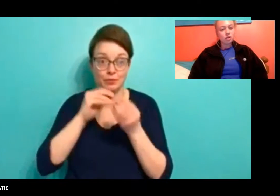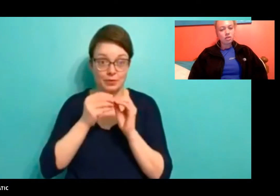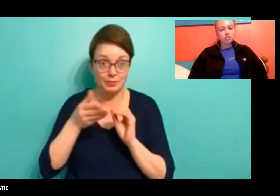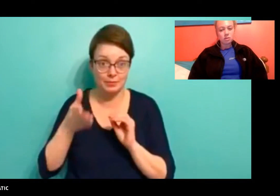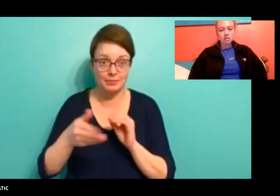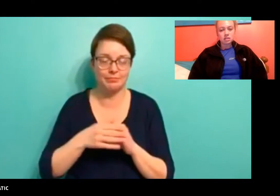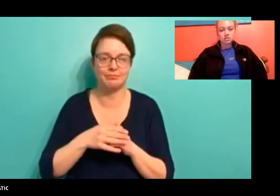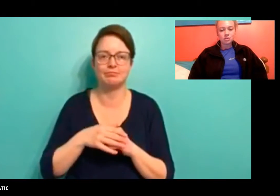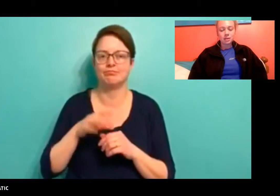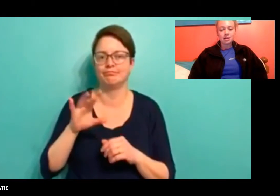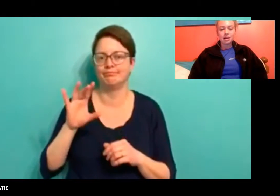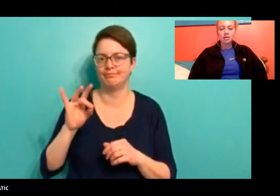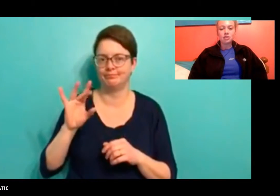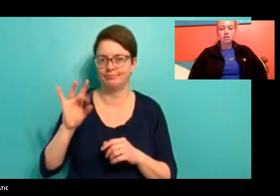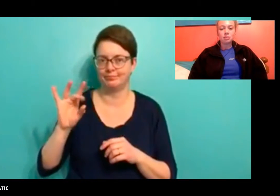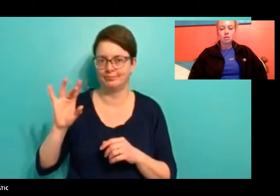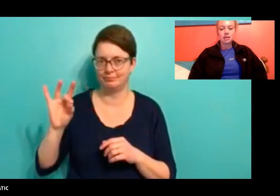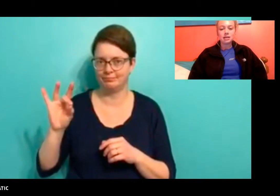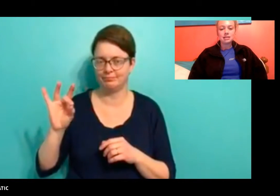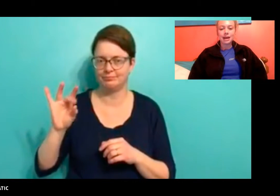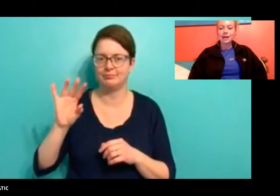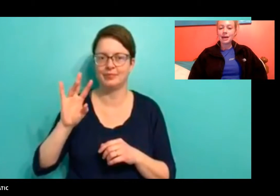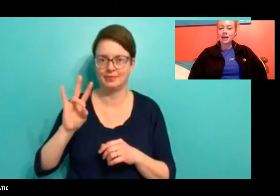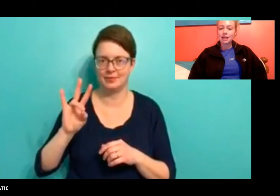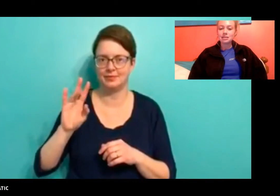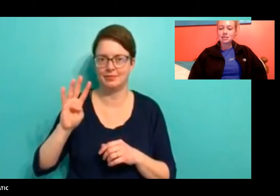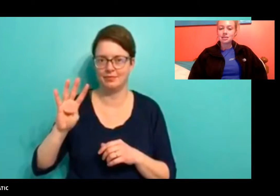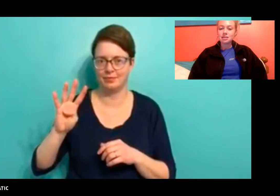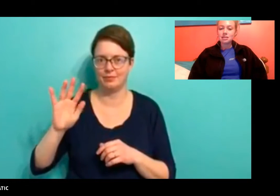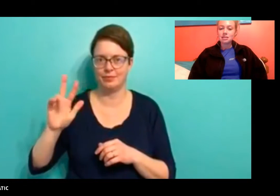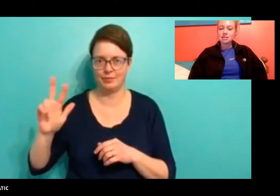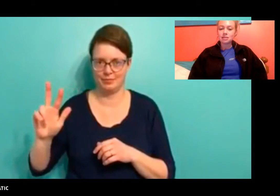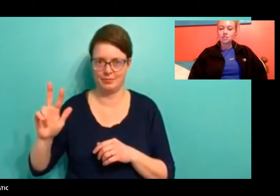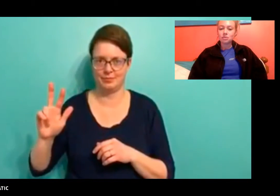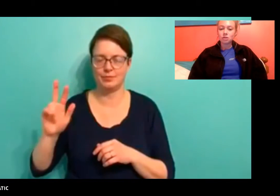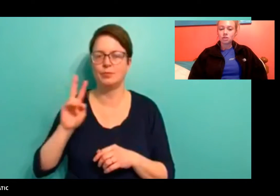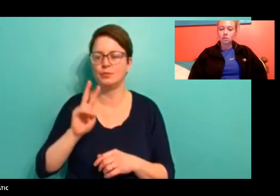Hi, could you call the pharmacist for me? I can give you the number. It is